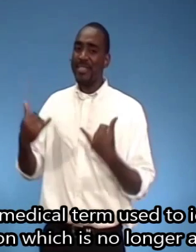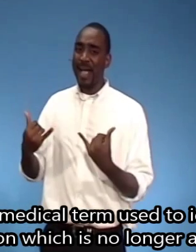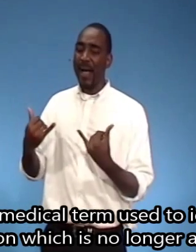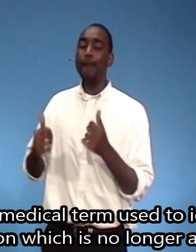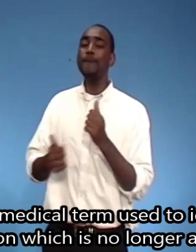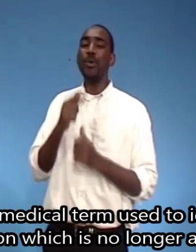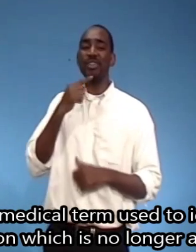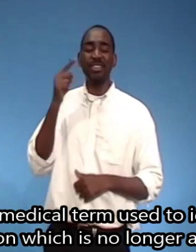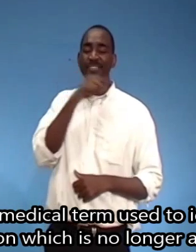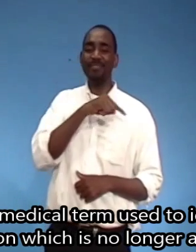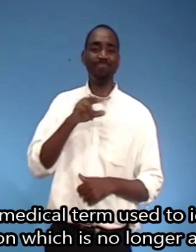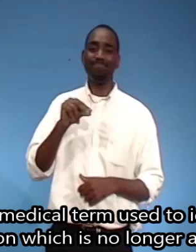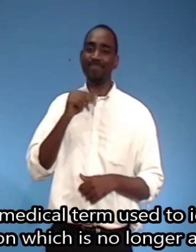acceptable.